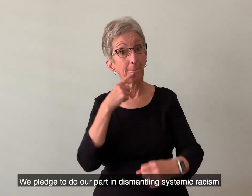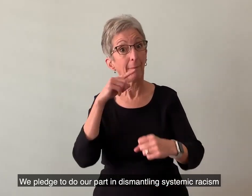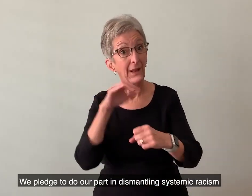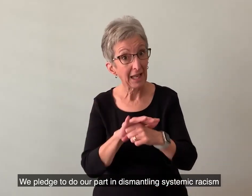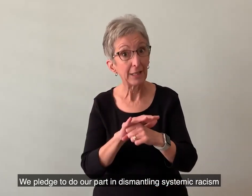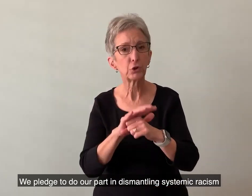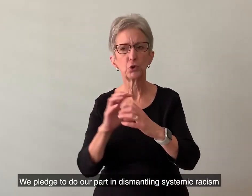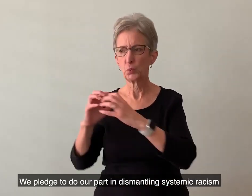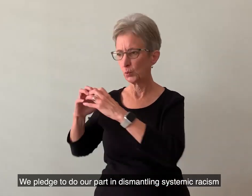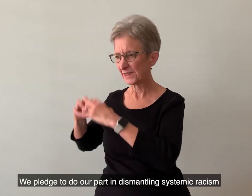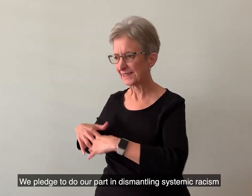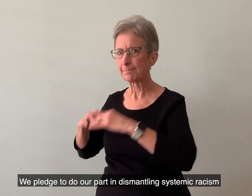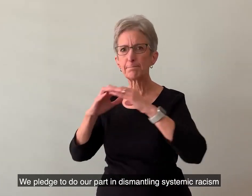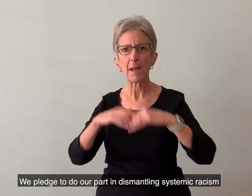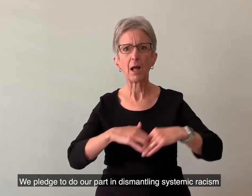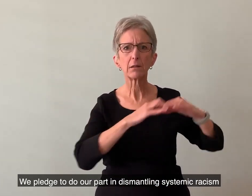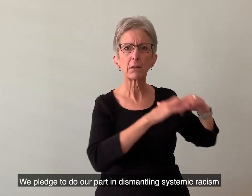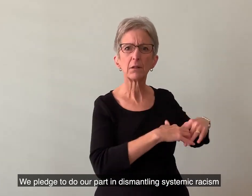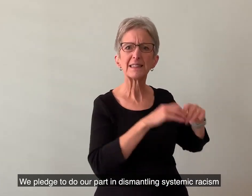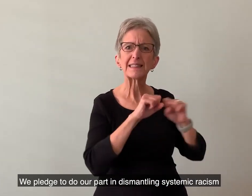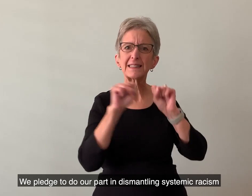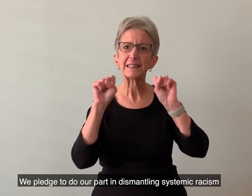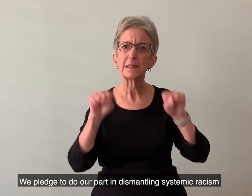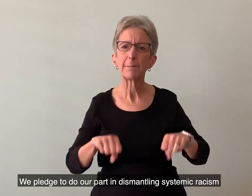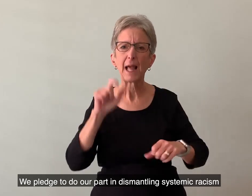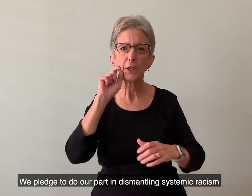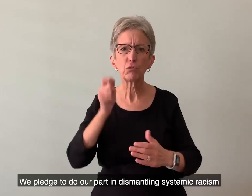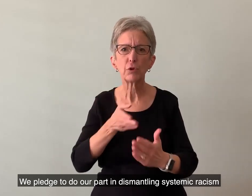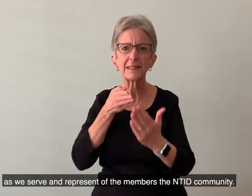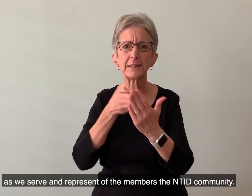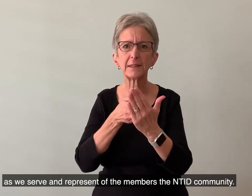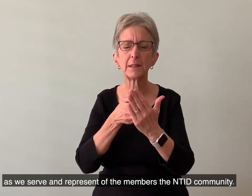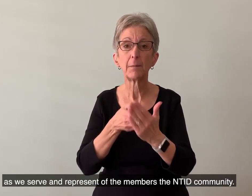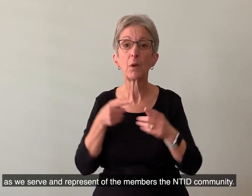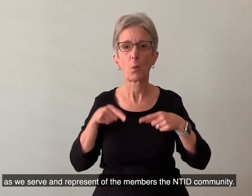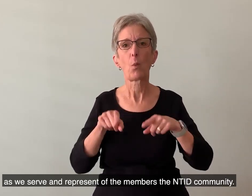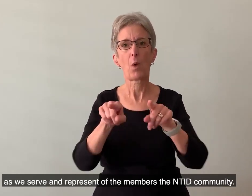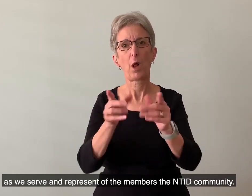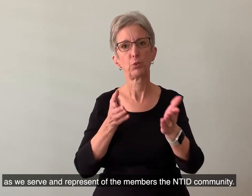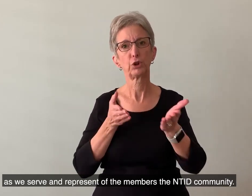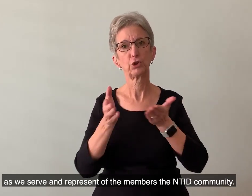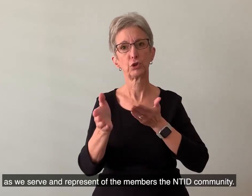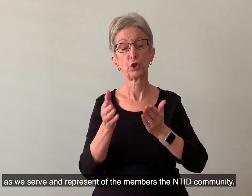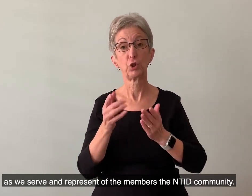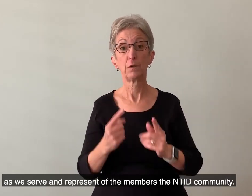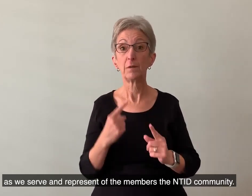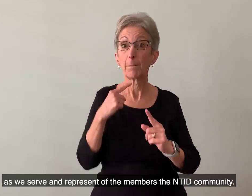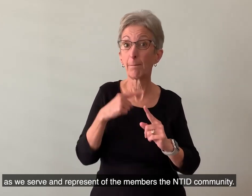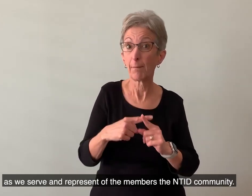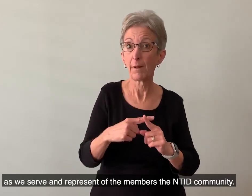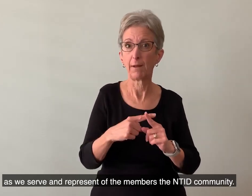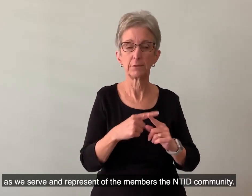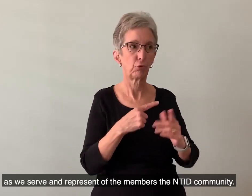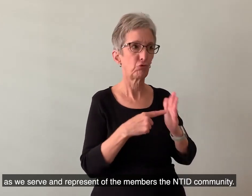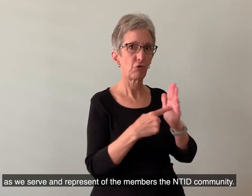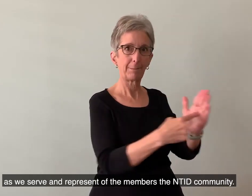better. We pledge to do our part in dismantling systemic racism as we serve and represent the members of the NTID